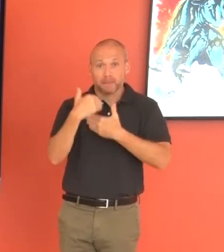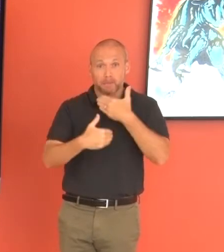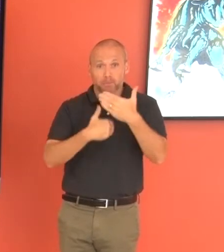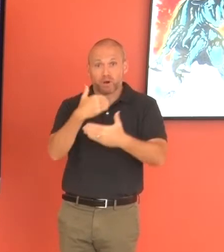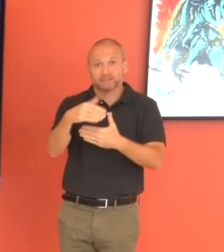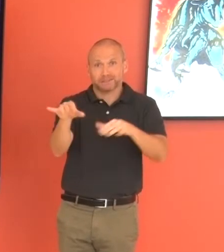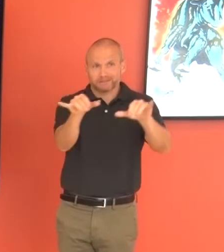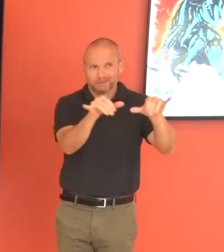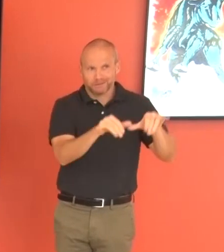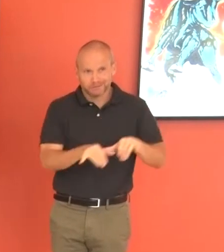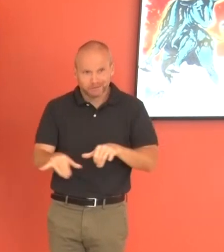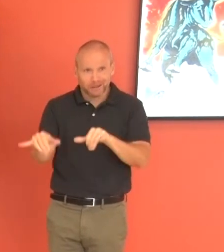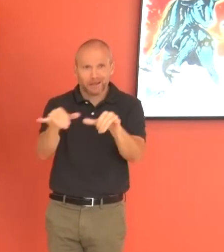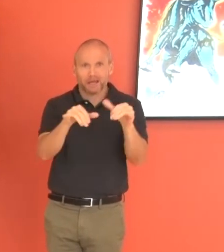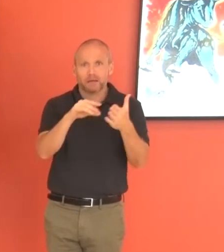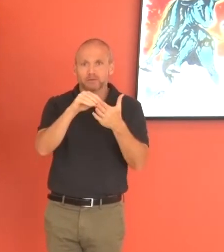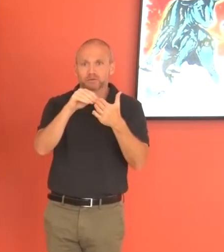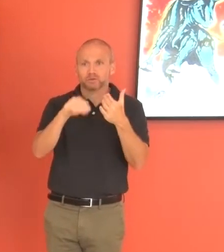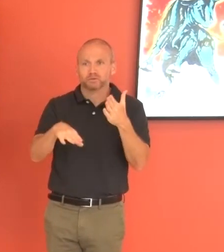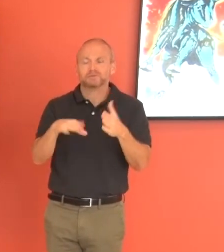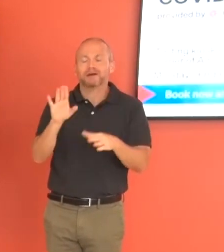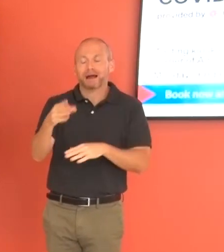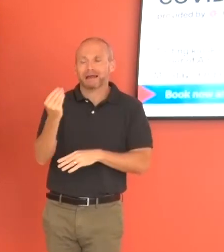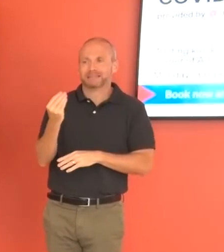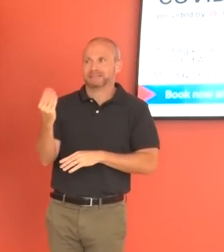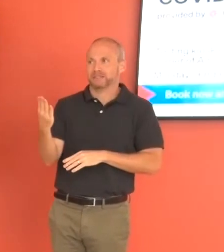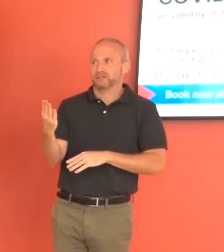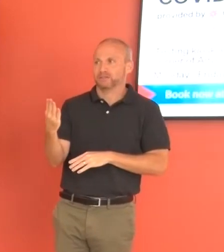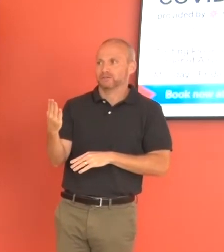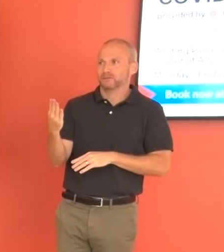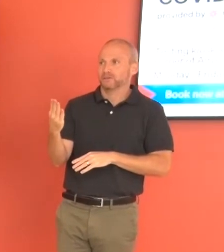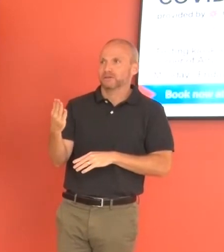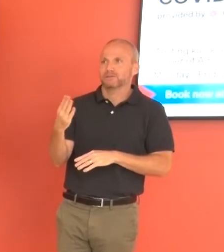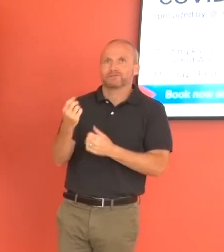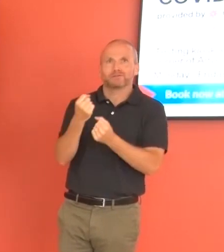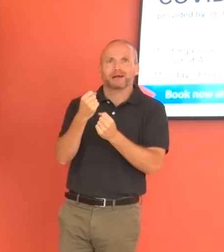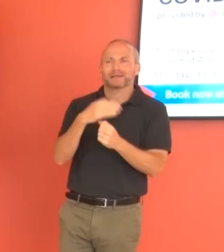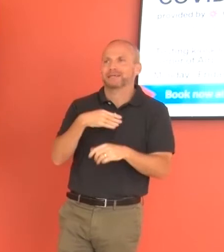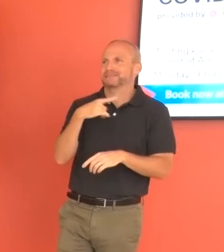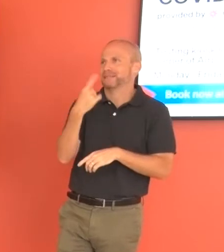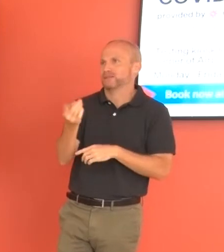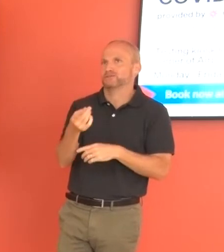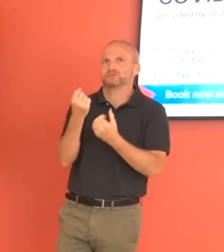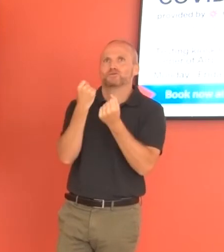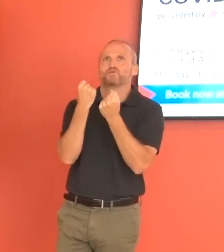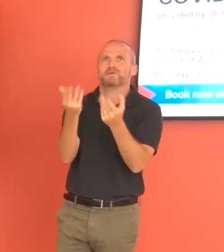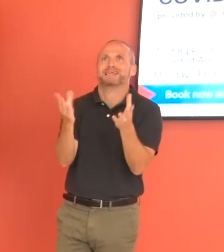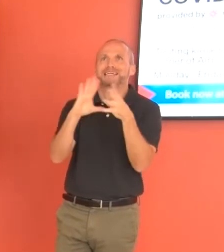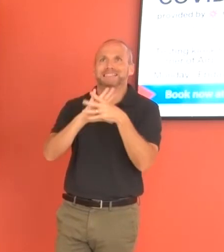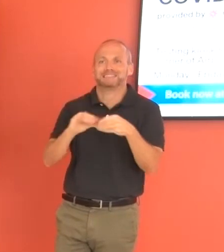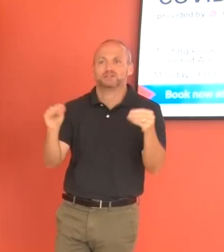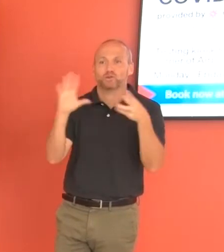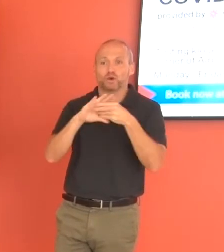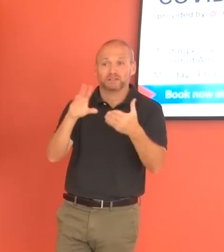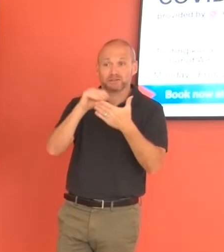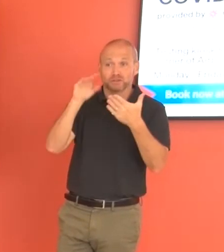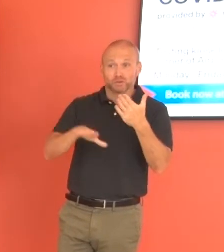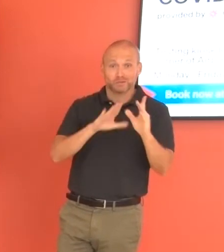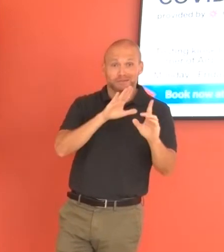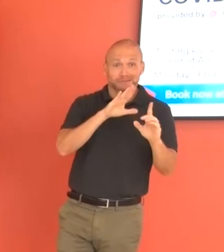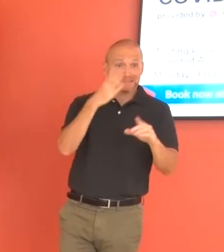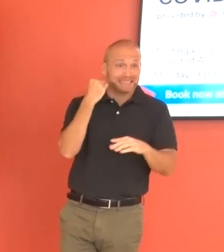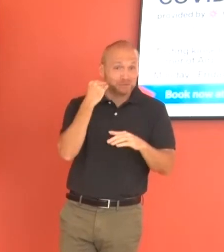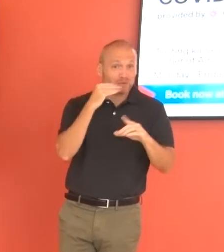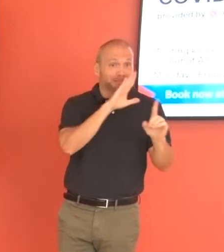the same so that students experience, I can just rattle off for hours stories of students that have different experiences at